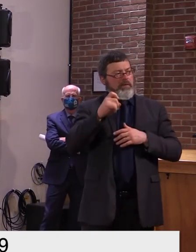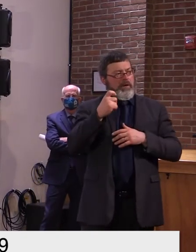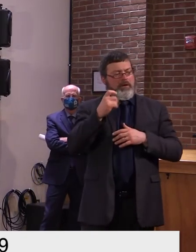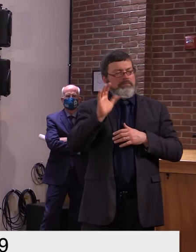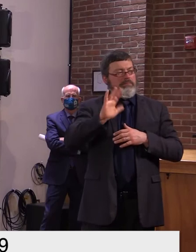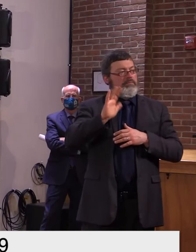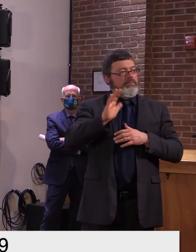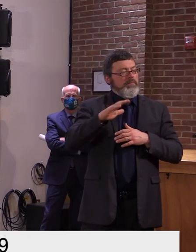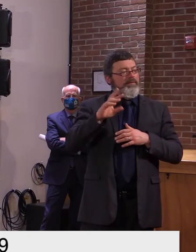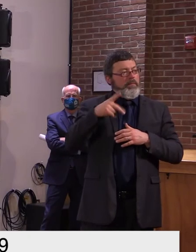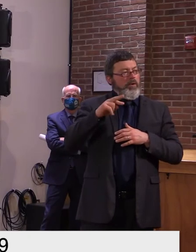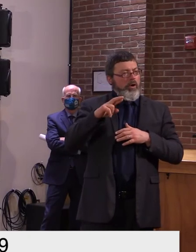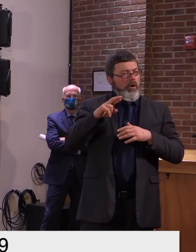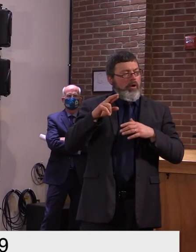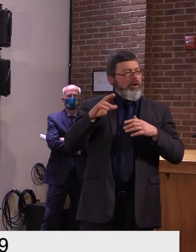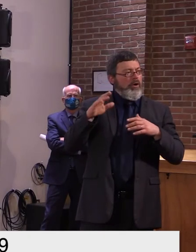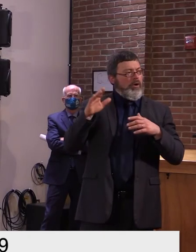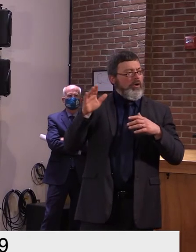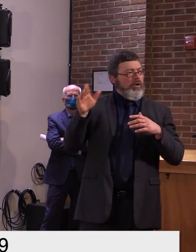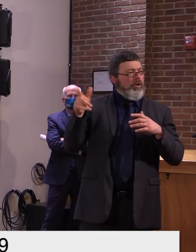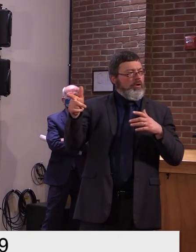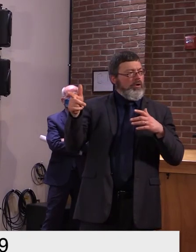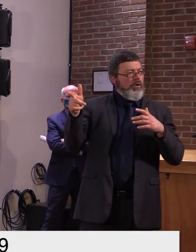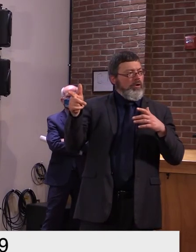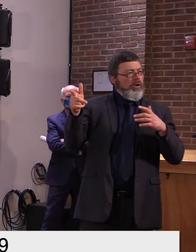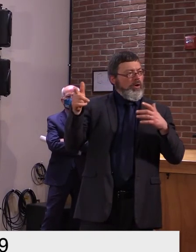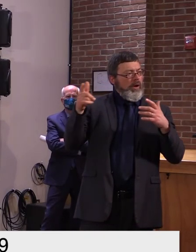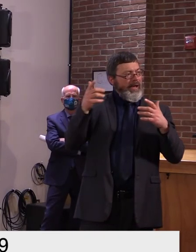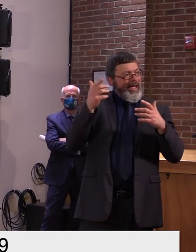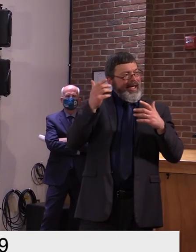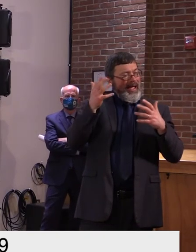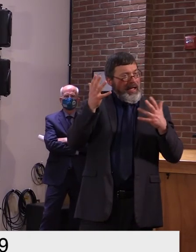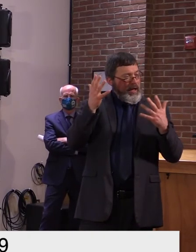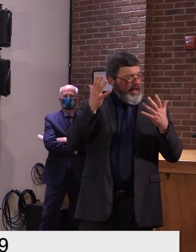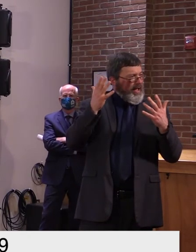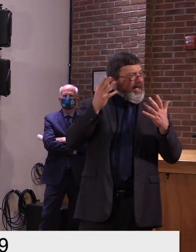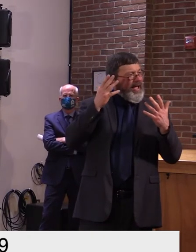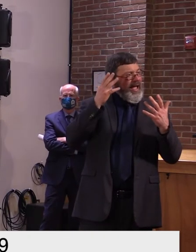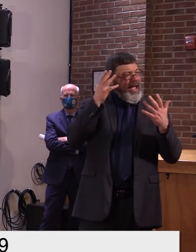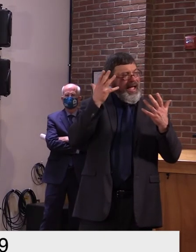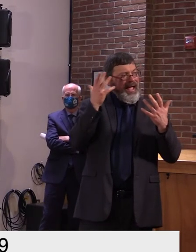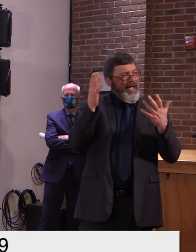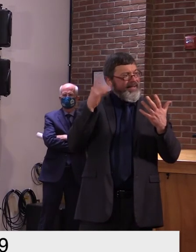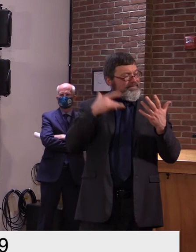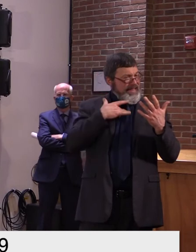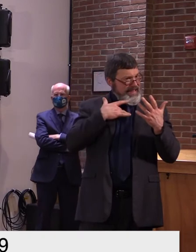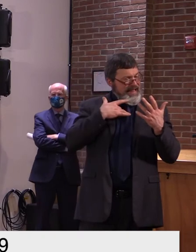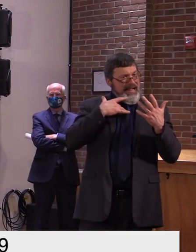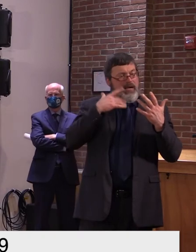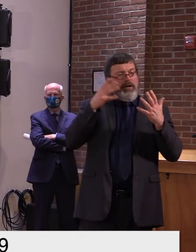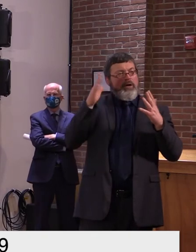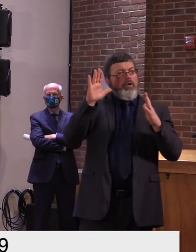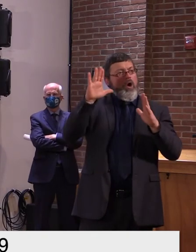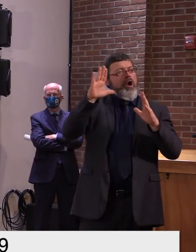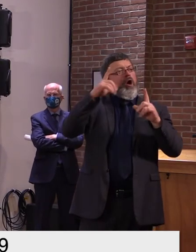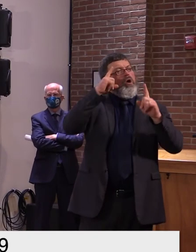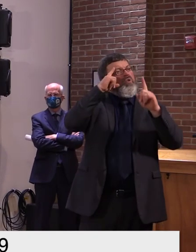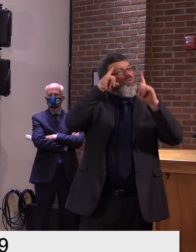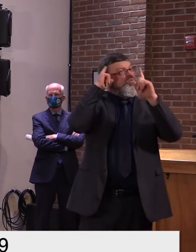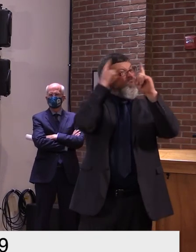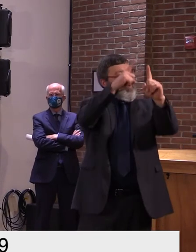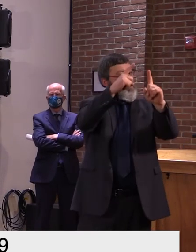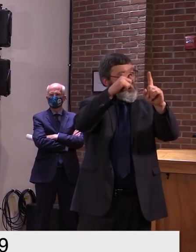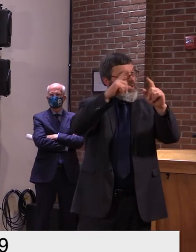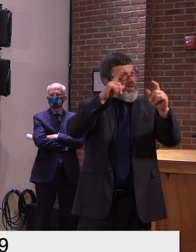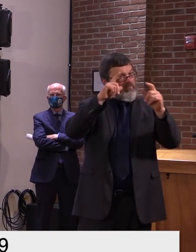know, perhaps a new vision for our dairy farm economy, since we are in this commodity market that we're